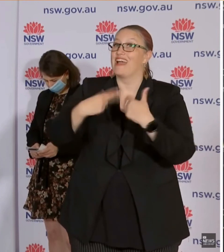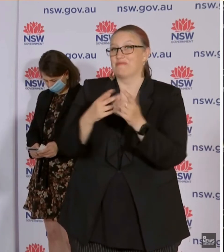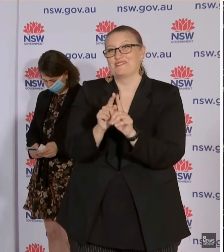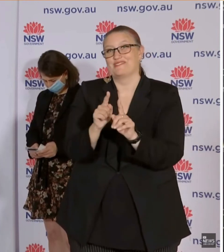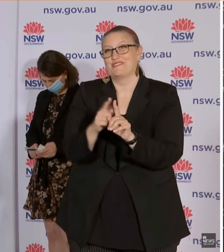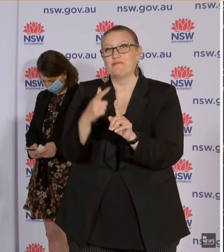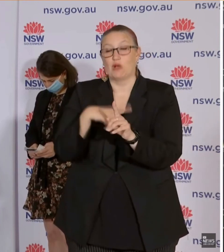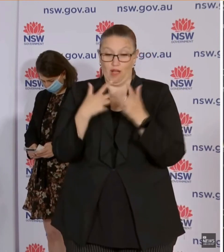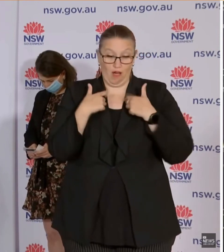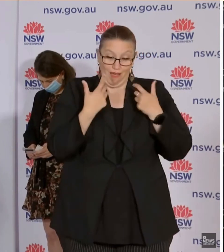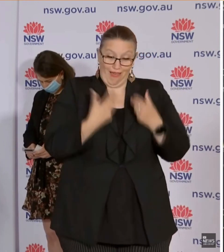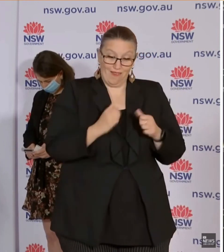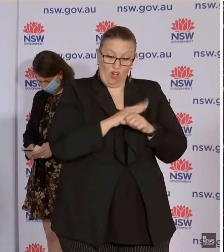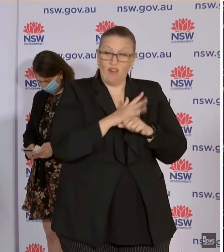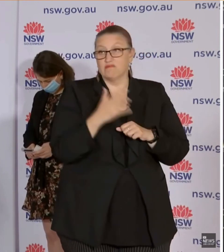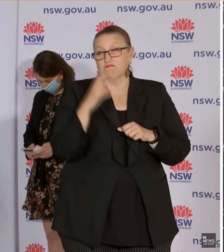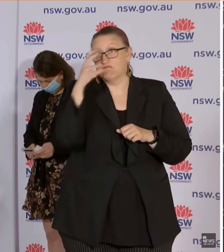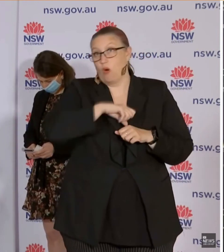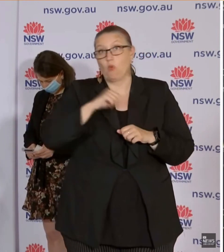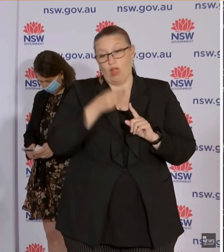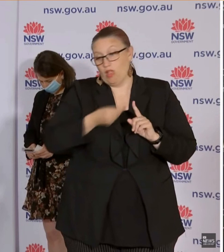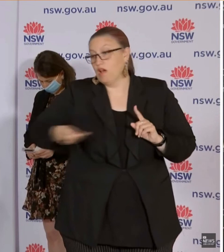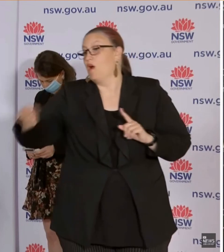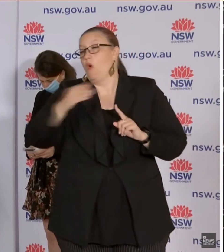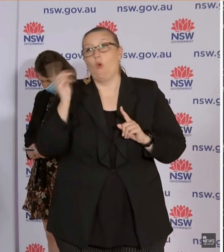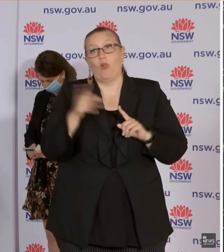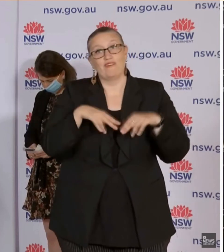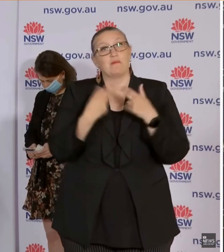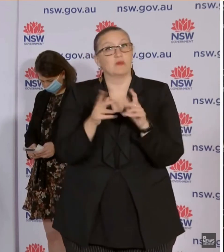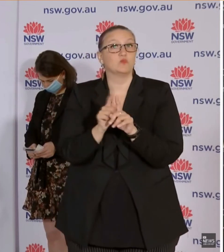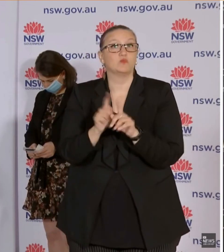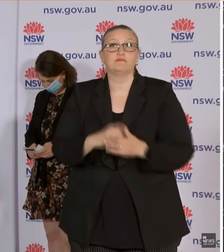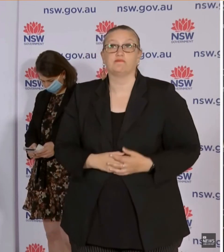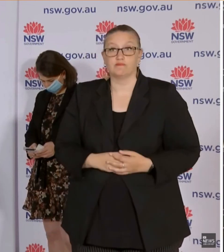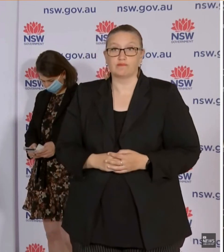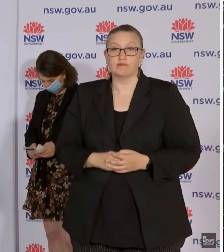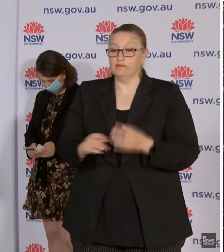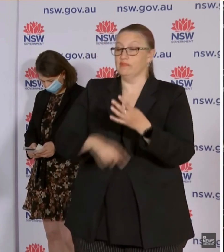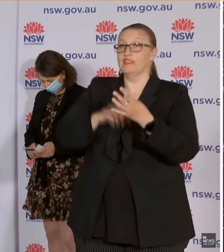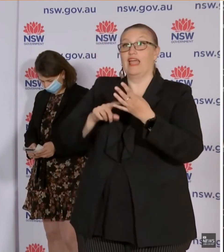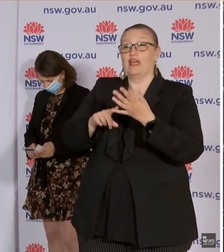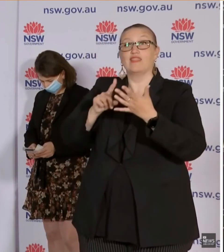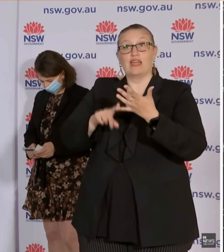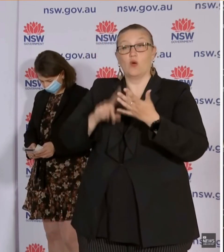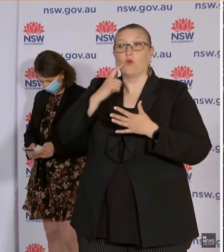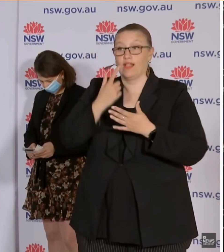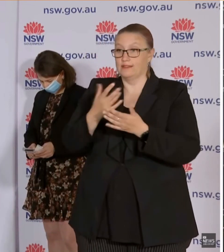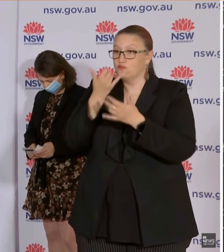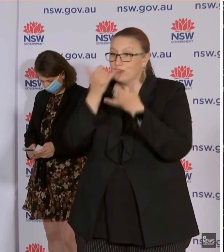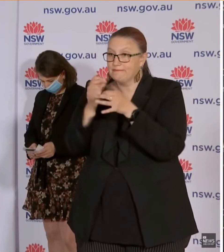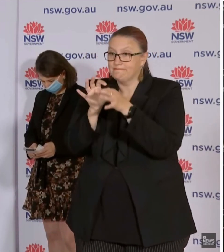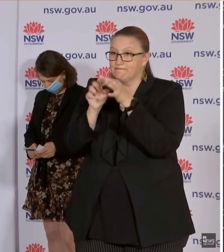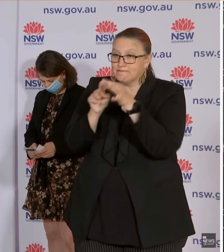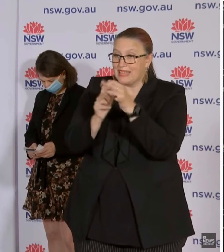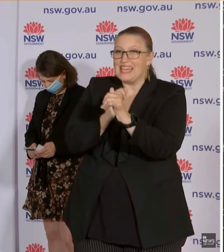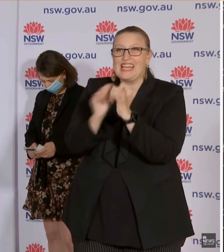have already been infected at that point in time, is critical. We then follow up with a more detailed interview which elicits